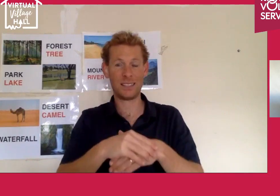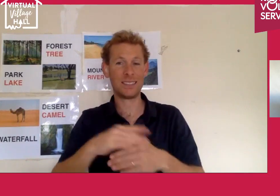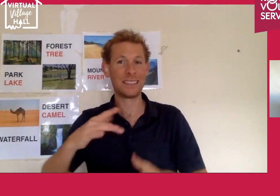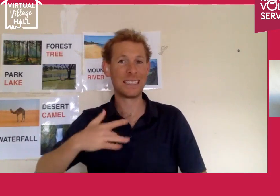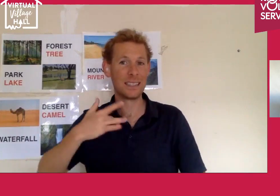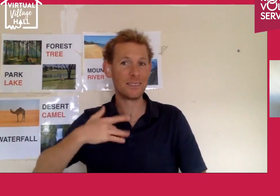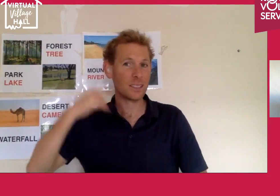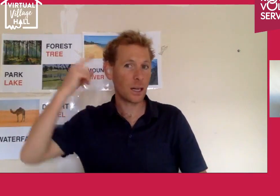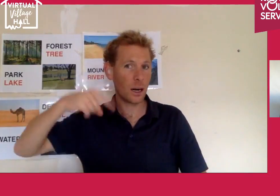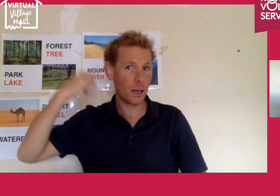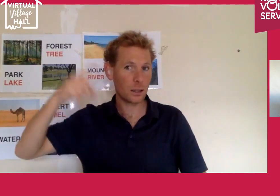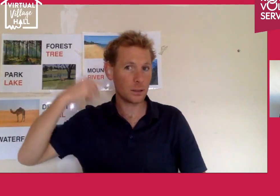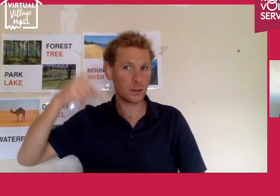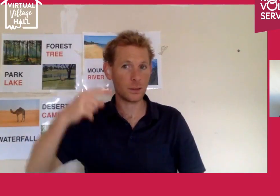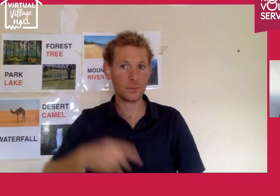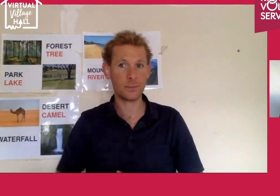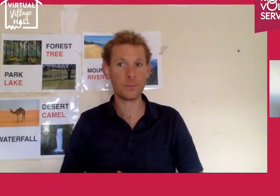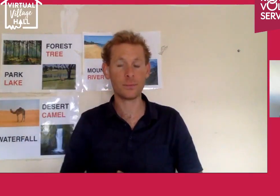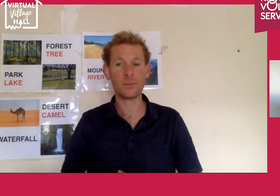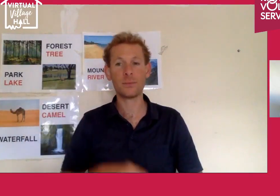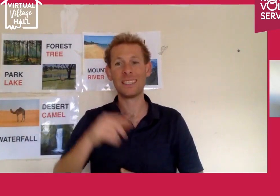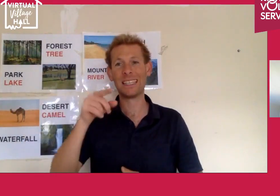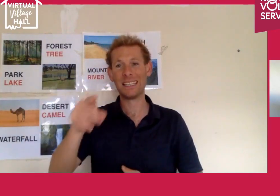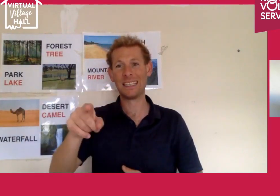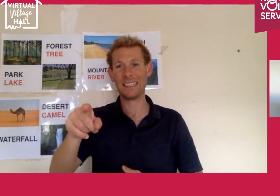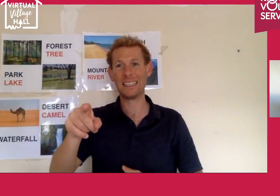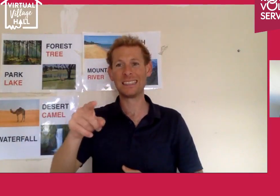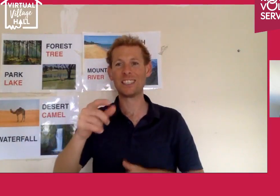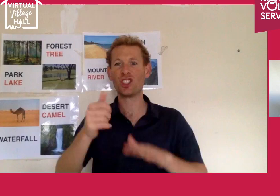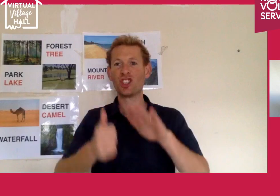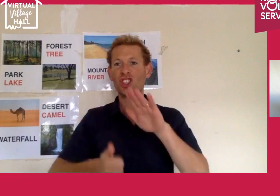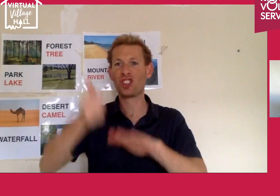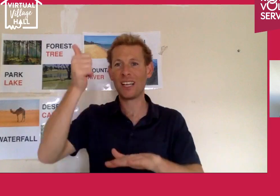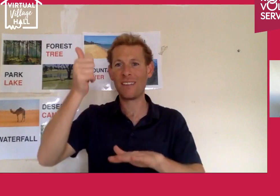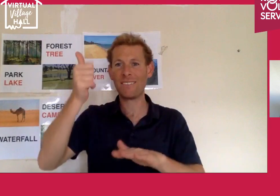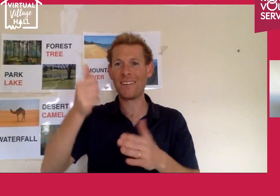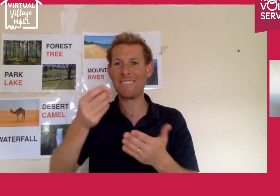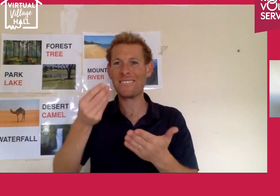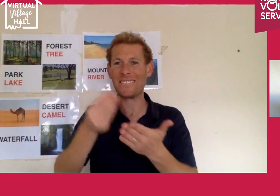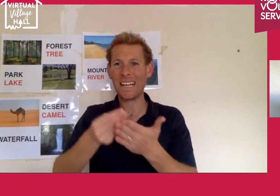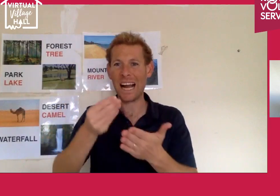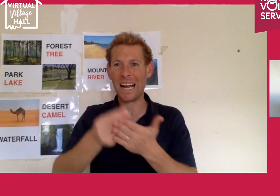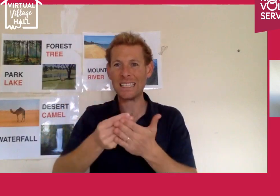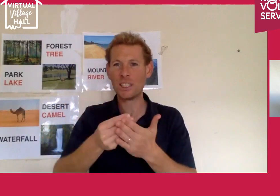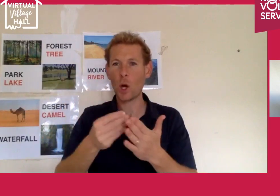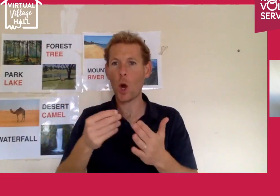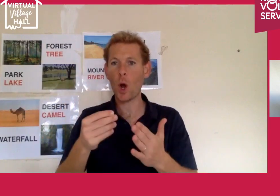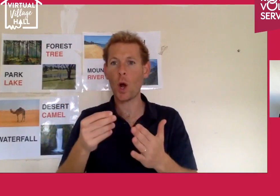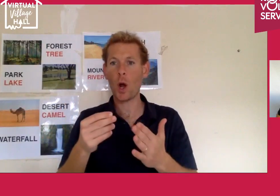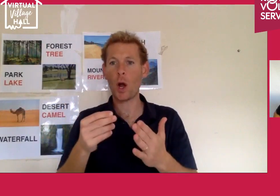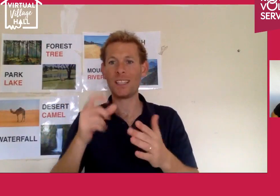to familiarize yourselves with that. I have a friend in London, and he's chief of